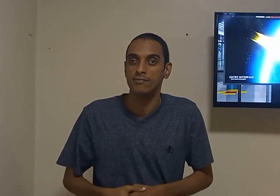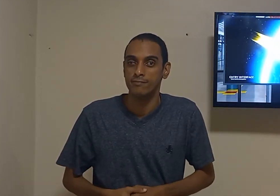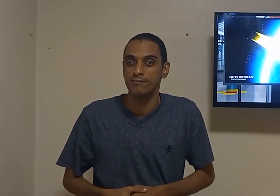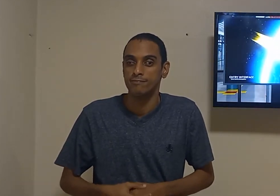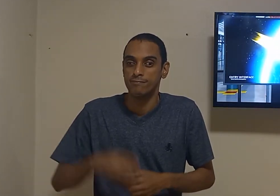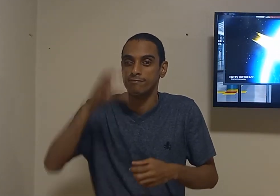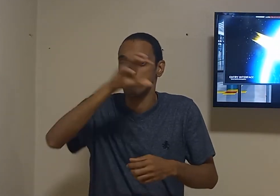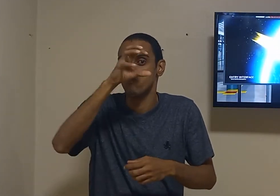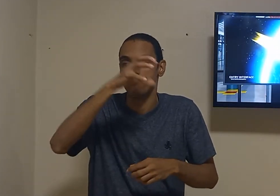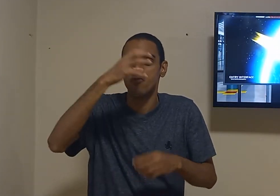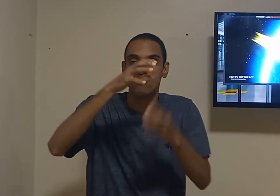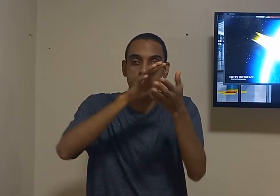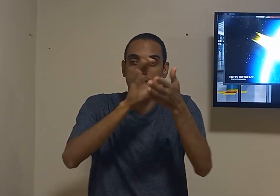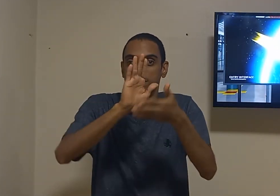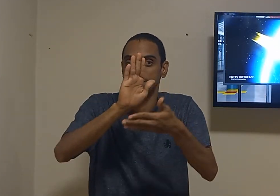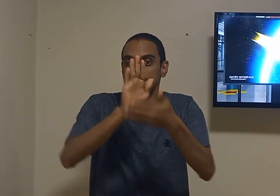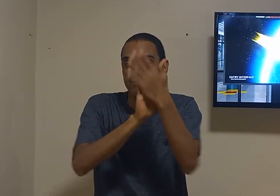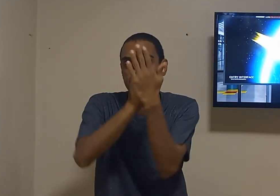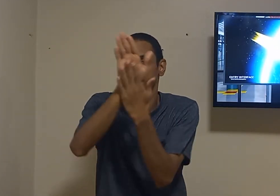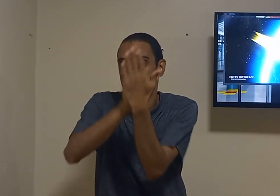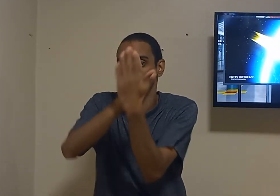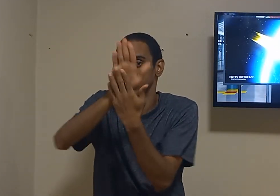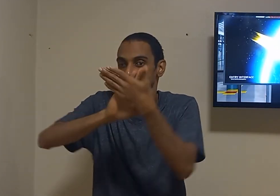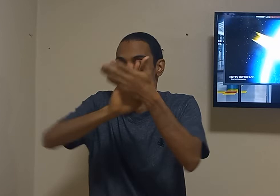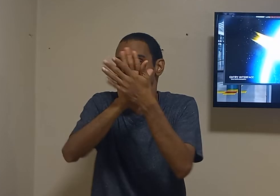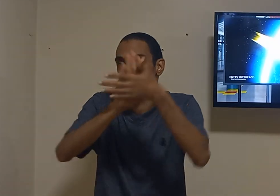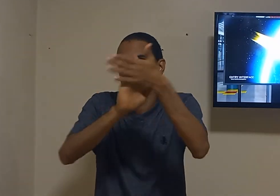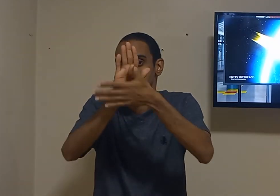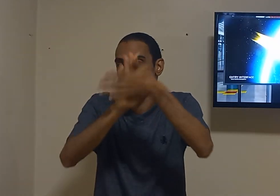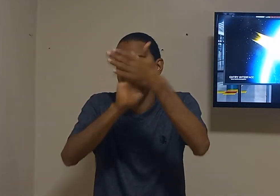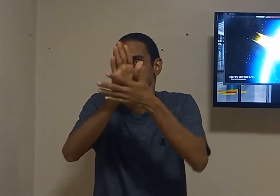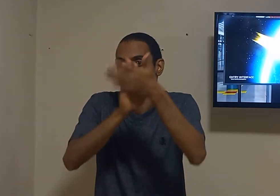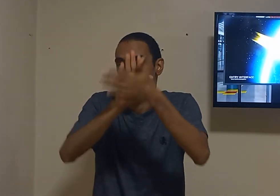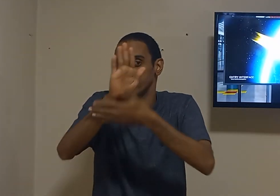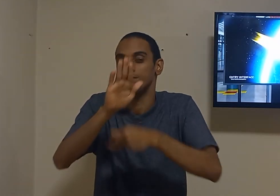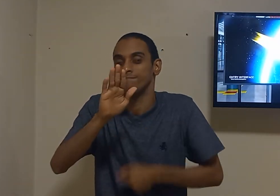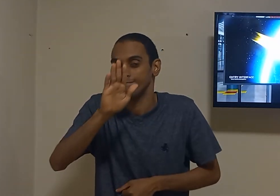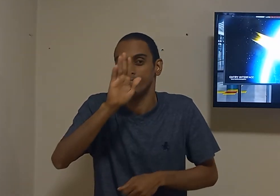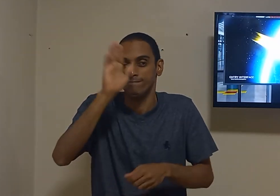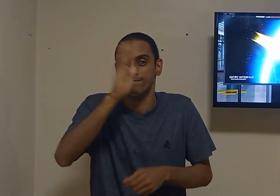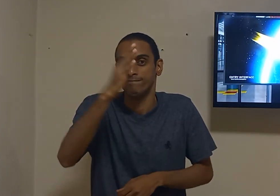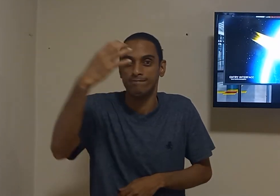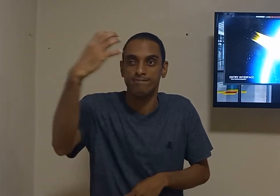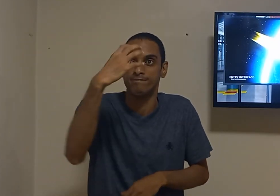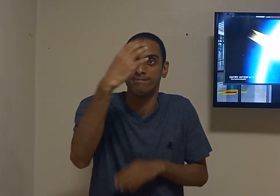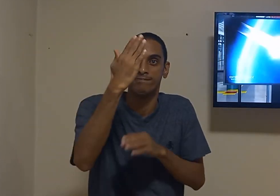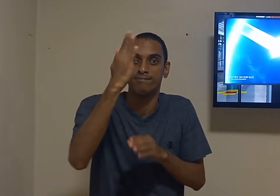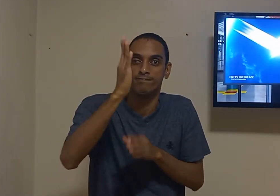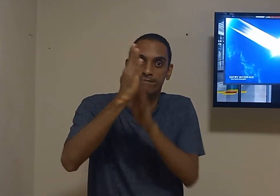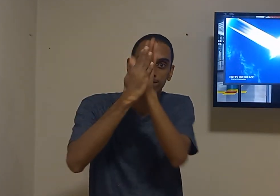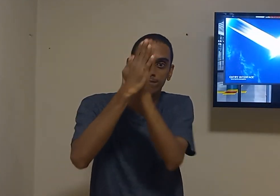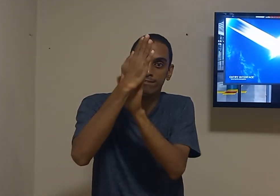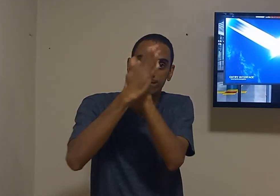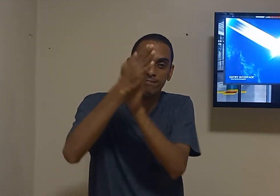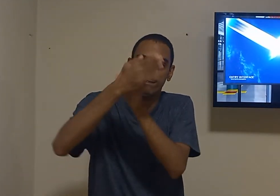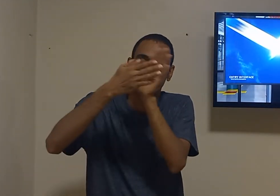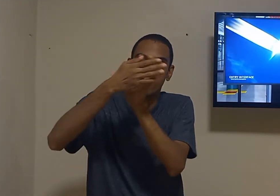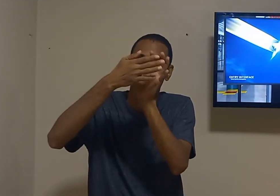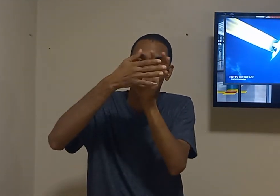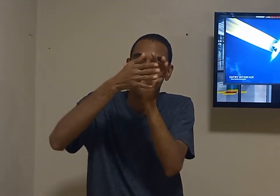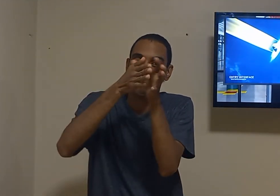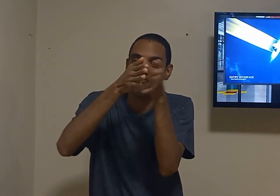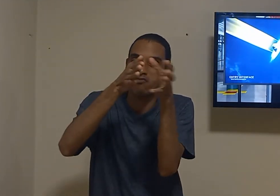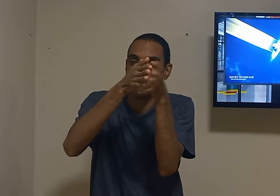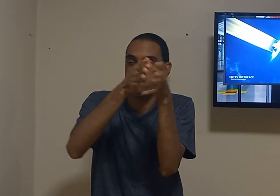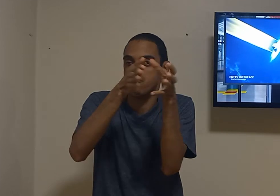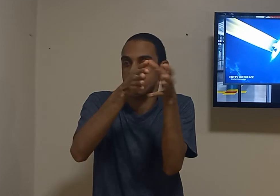up to about 5,000 degrees Fahrenheit. It's half the temperature if you were standing on the surface of the sun. So things will be very hot,